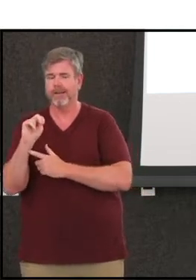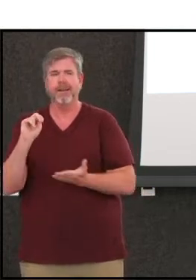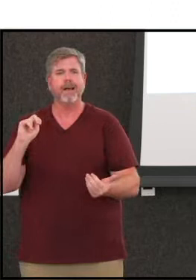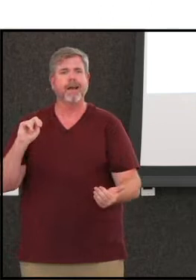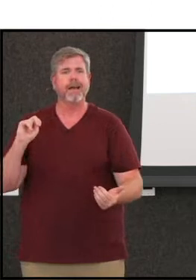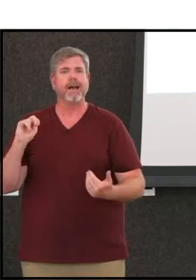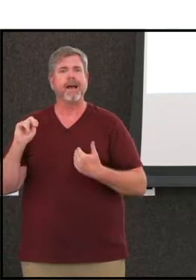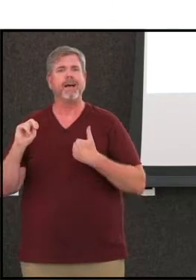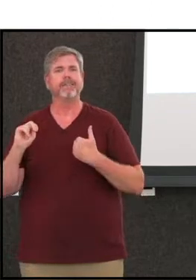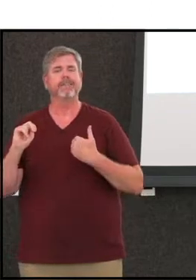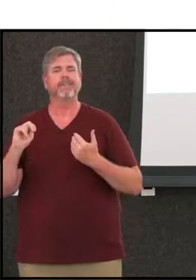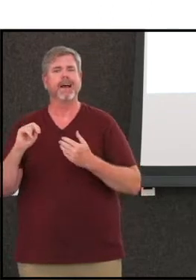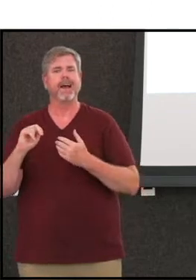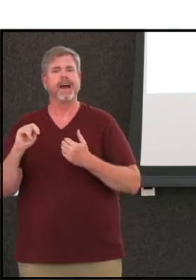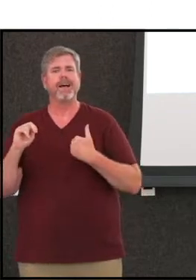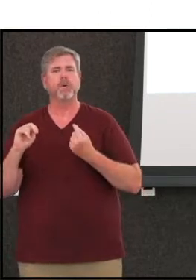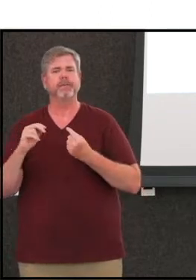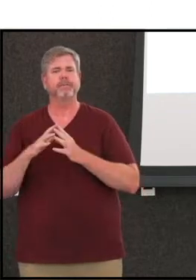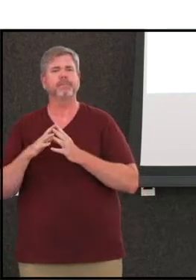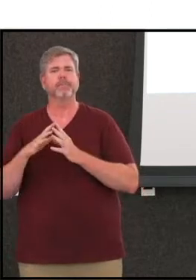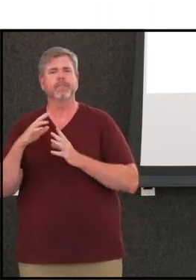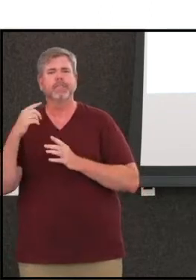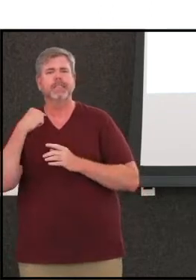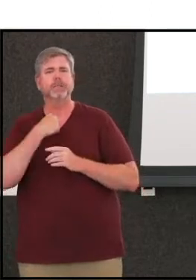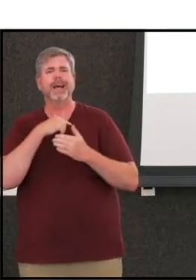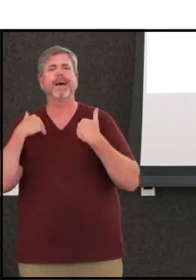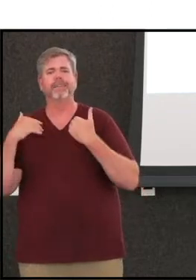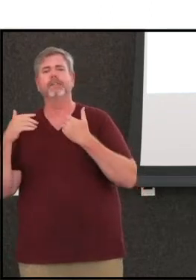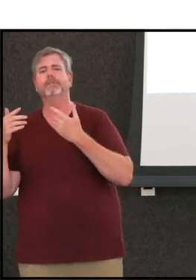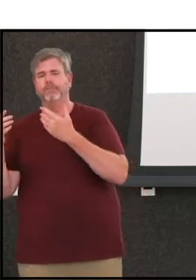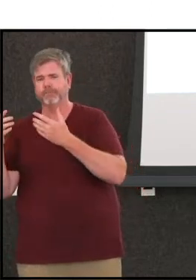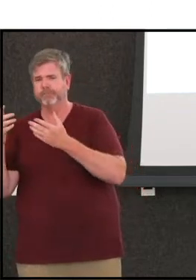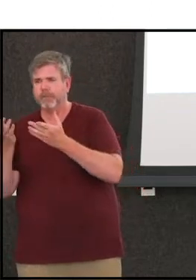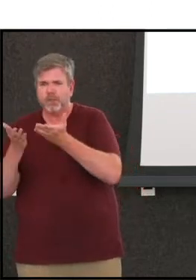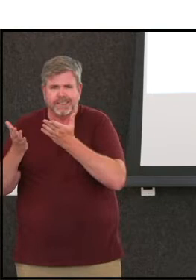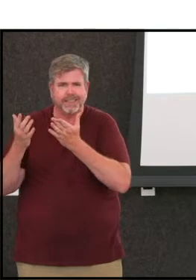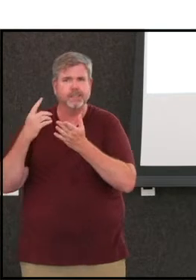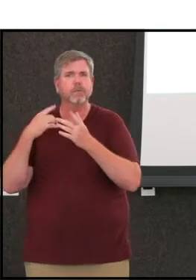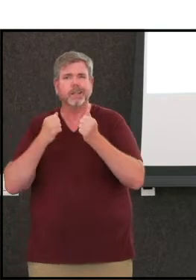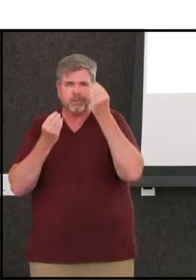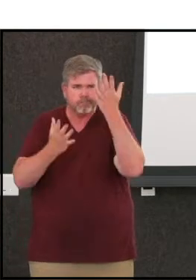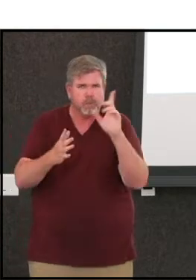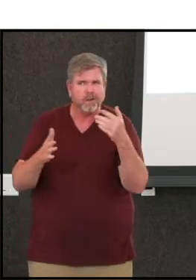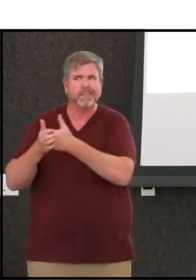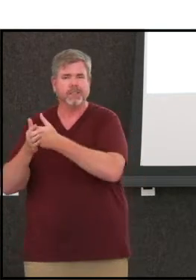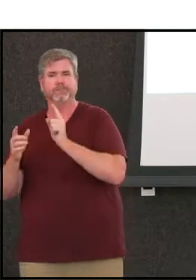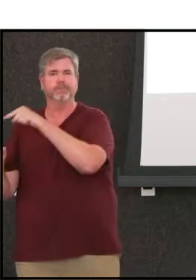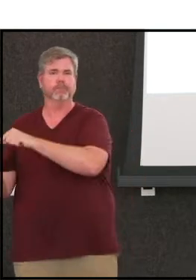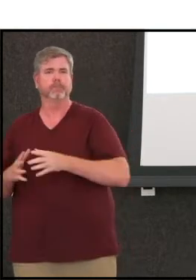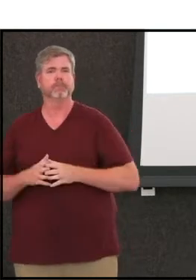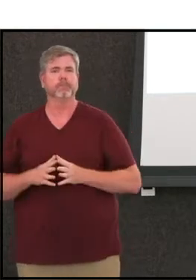some clinician to talk to, a physician or a counselor. You can express to them, and they can tell you more about